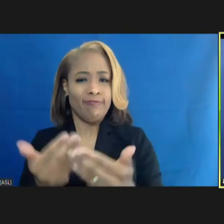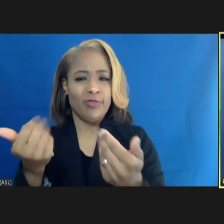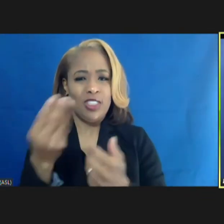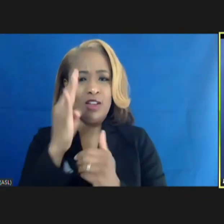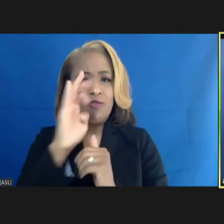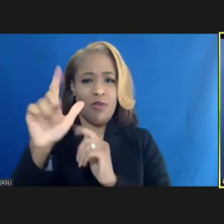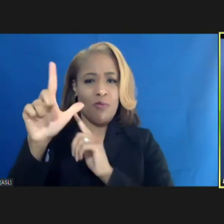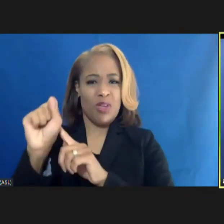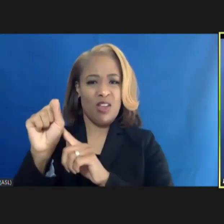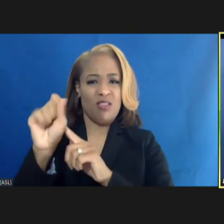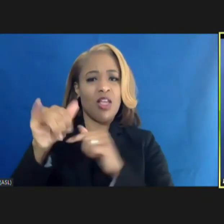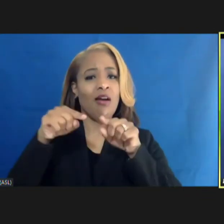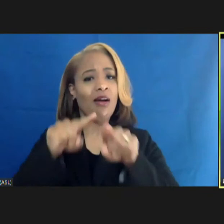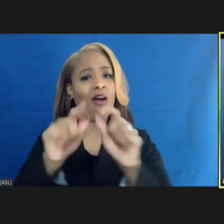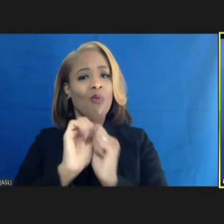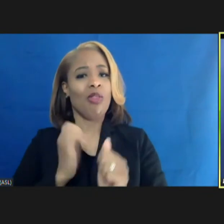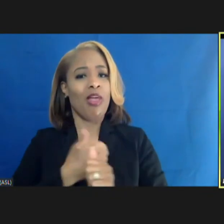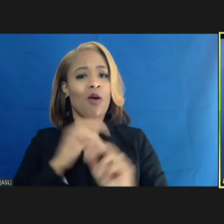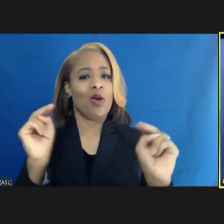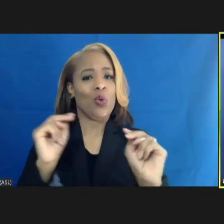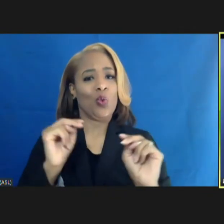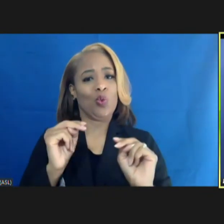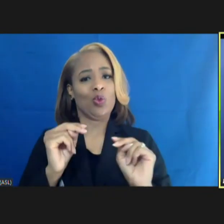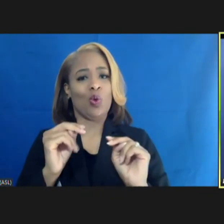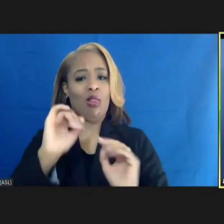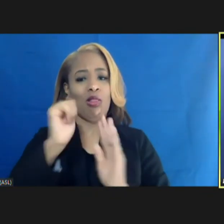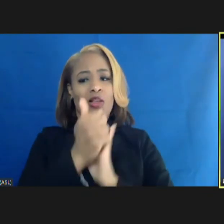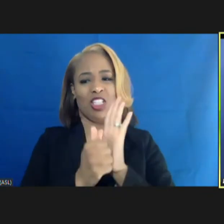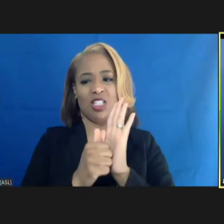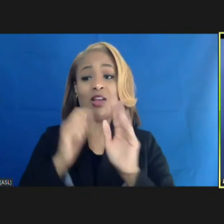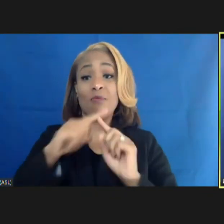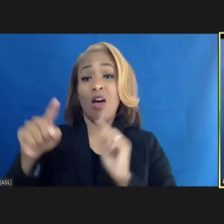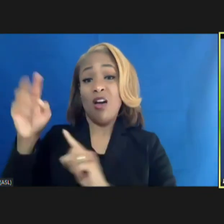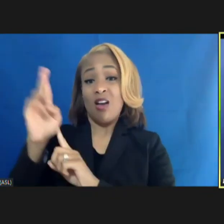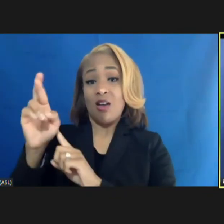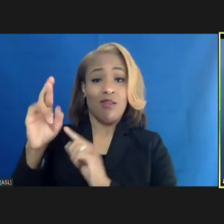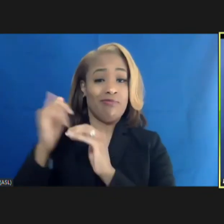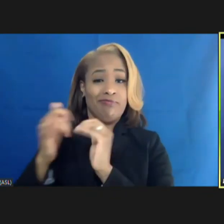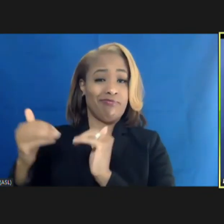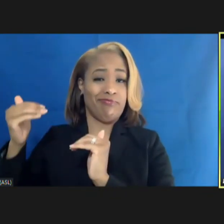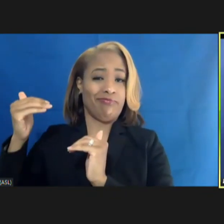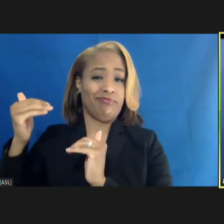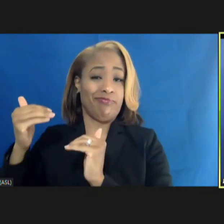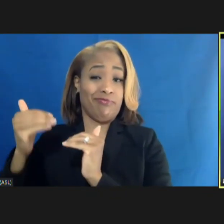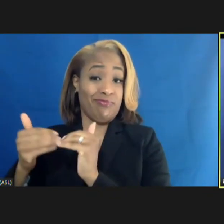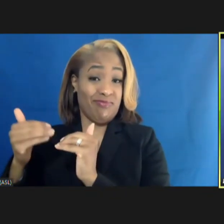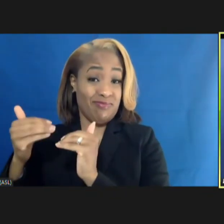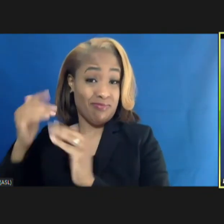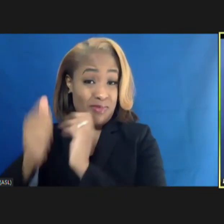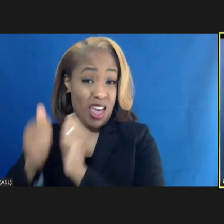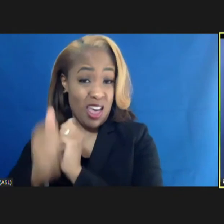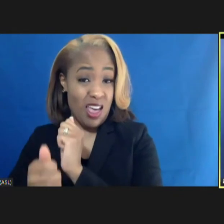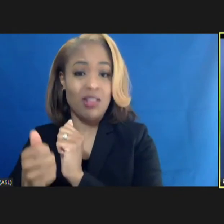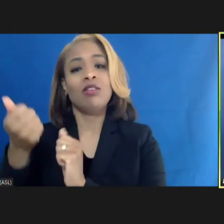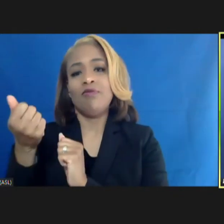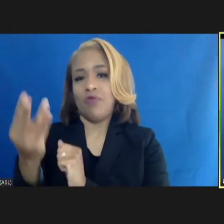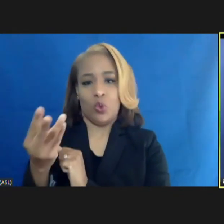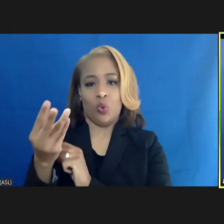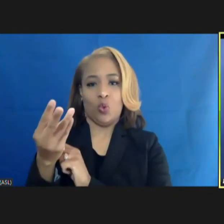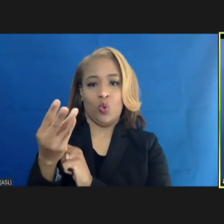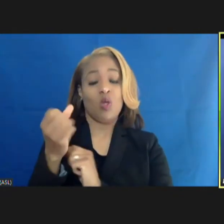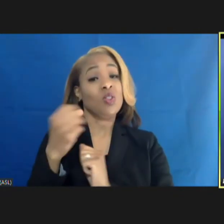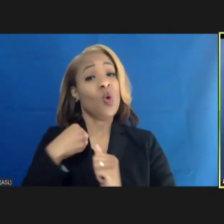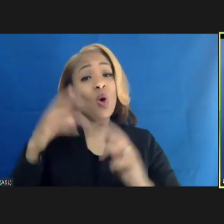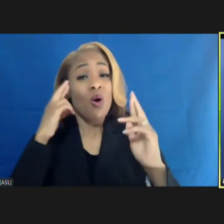positive, nonpartisan agenda, but Republican leadership has so far advanced very few of them. So it's my hope that as more and more